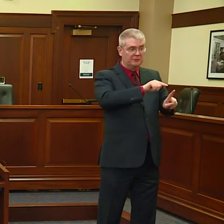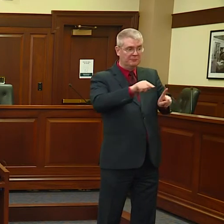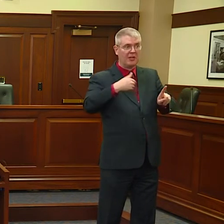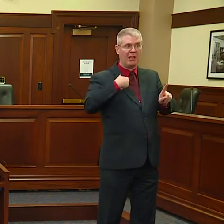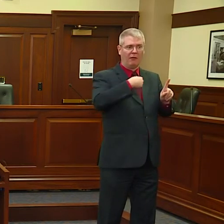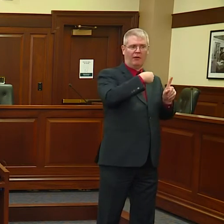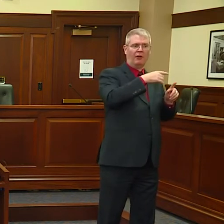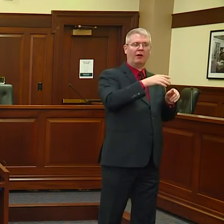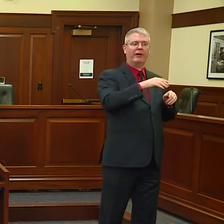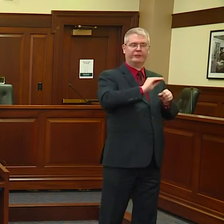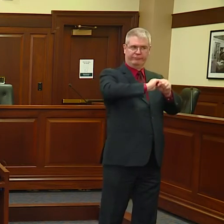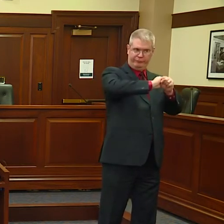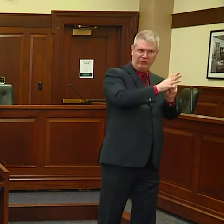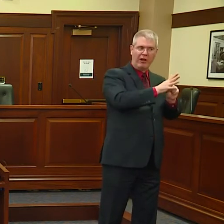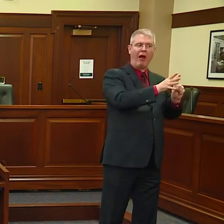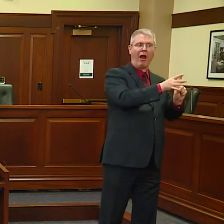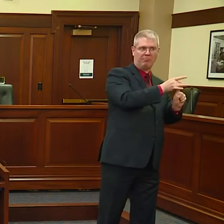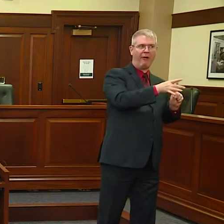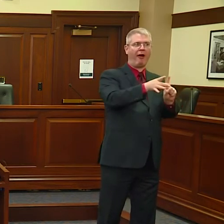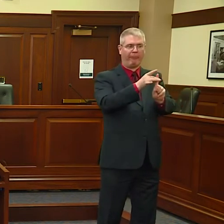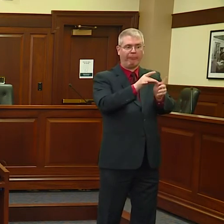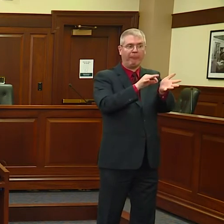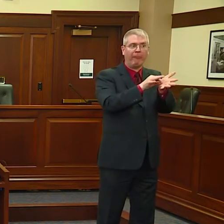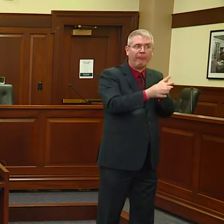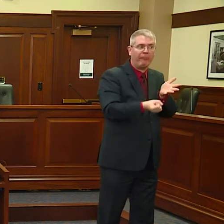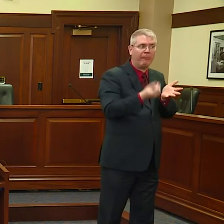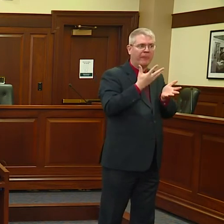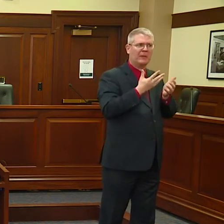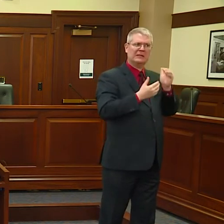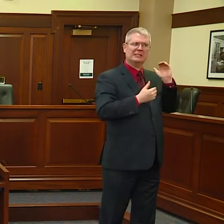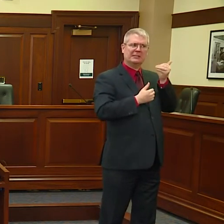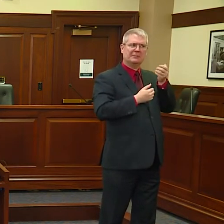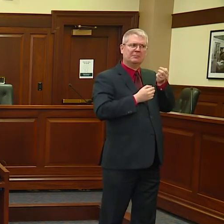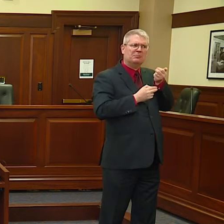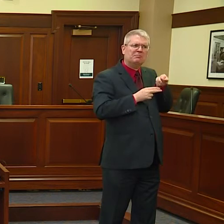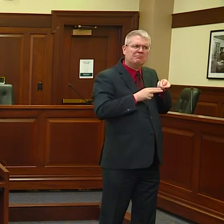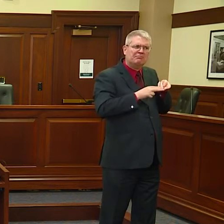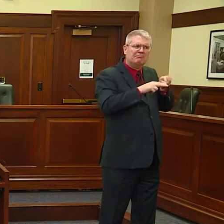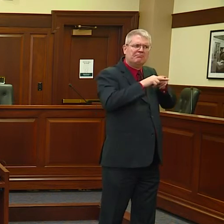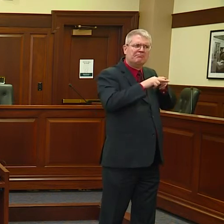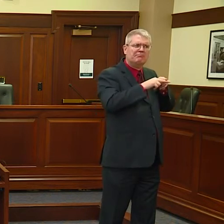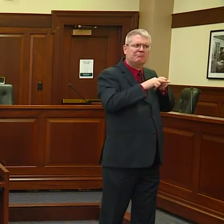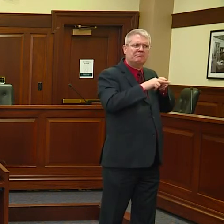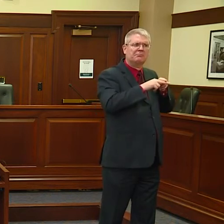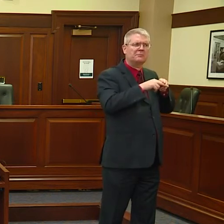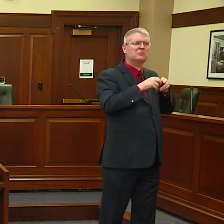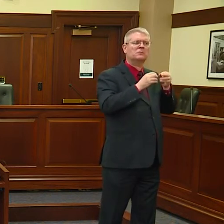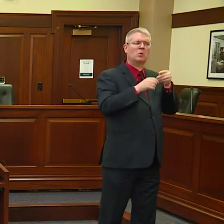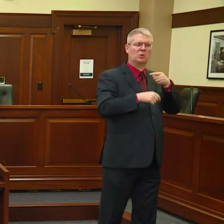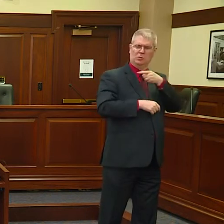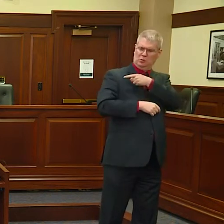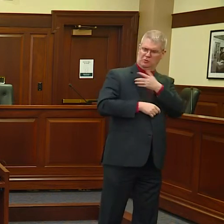where you would have to rethink your strategy of allowing schools to open and allowing school districts and charters